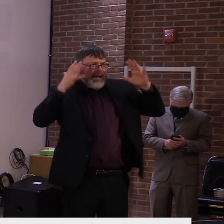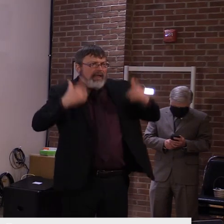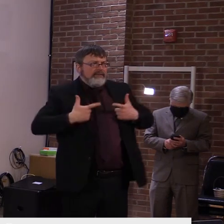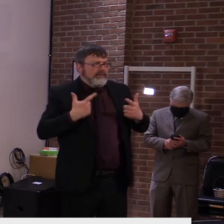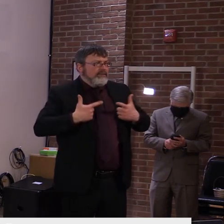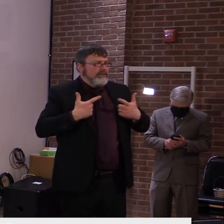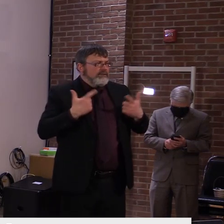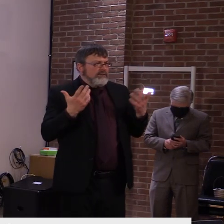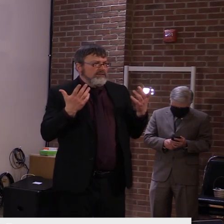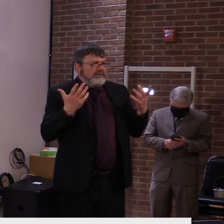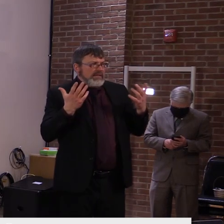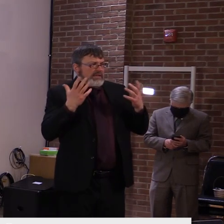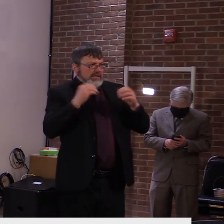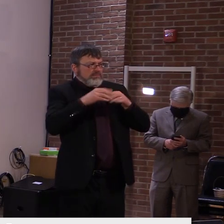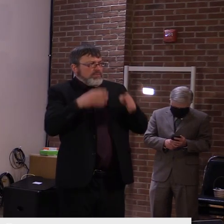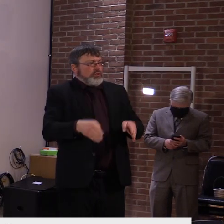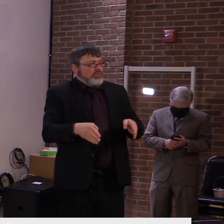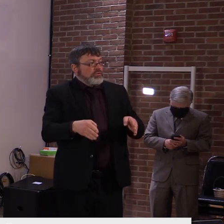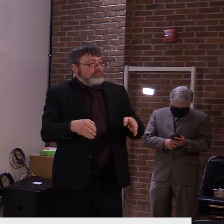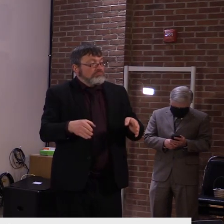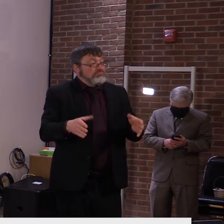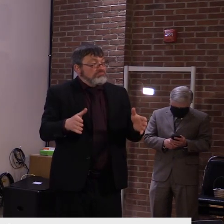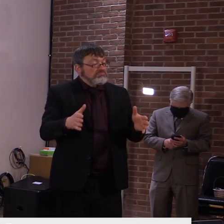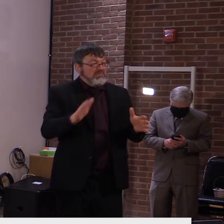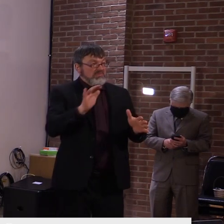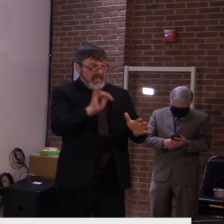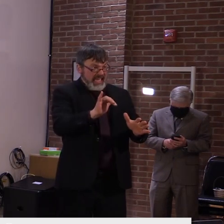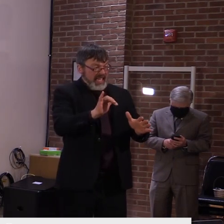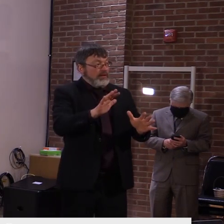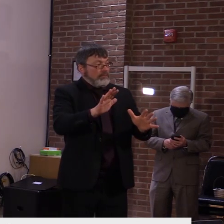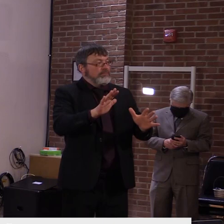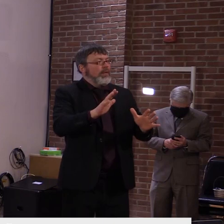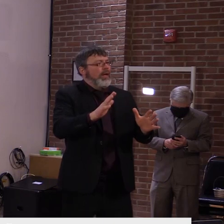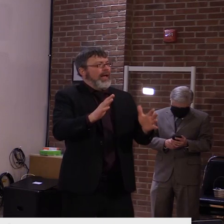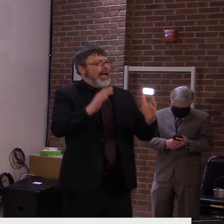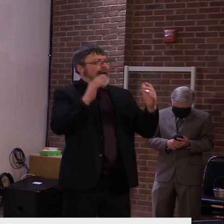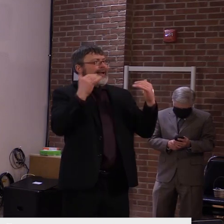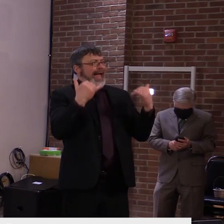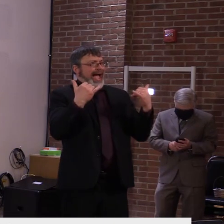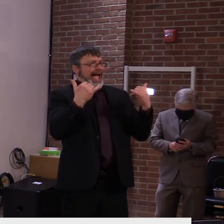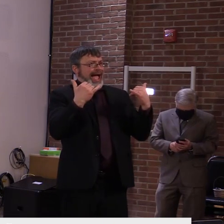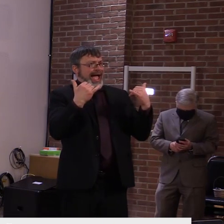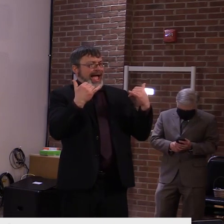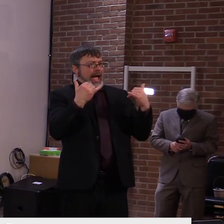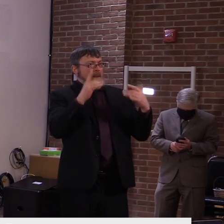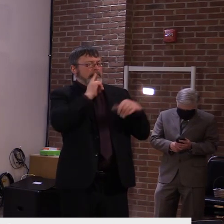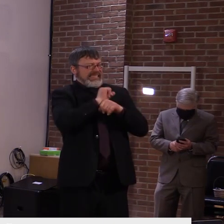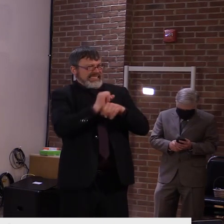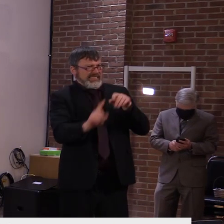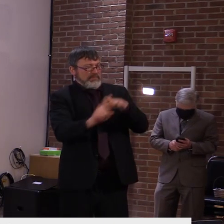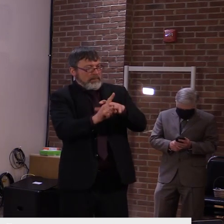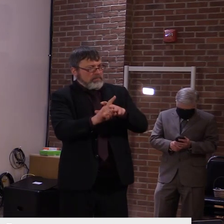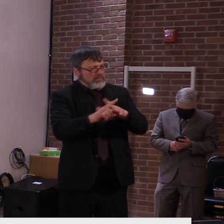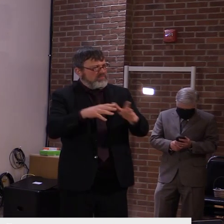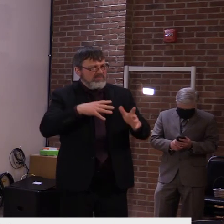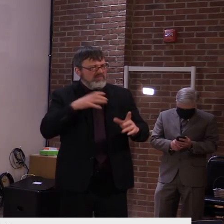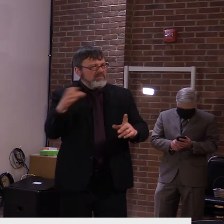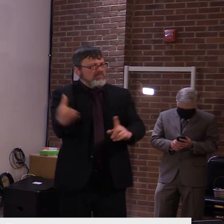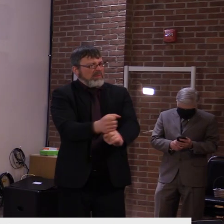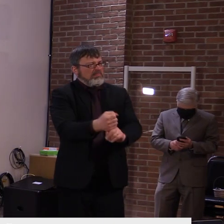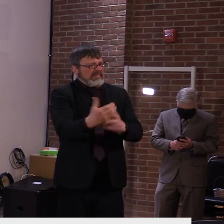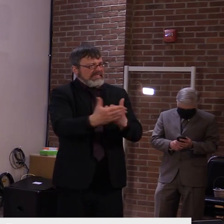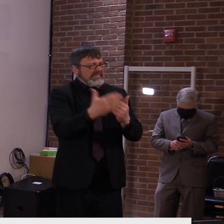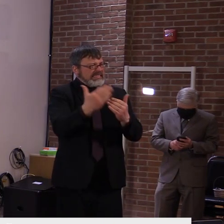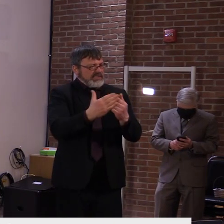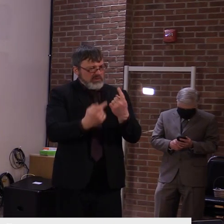to what the conditions are in our schools. And we'll optimistic again that conditions will be improving in our communities in the coming weeks. So we'll be able to monitor